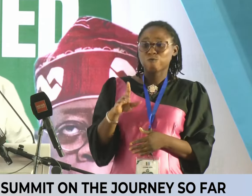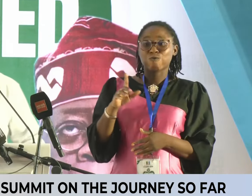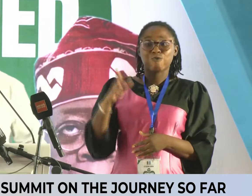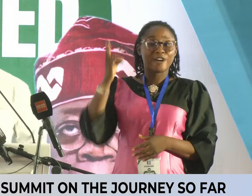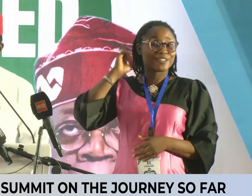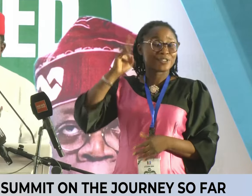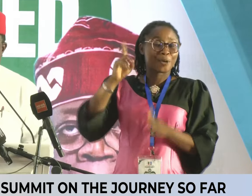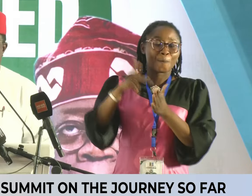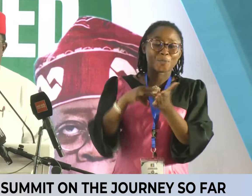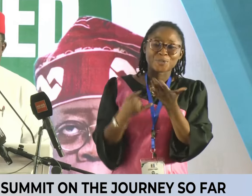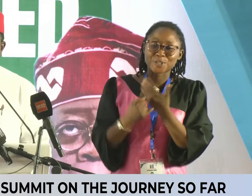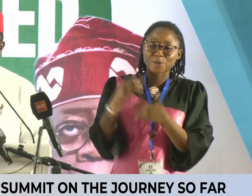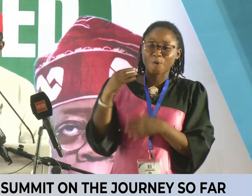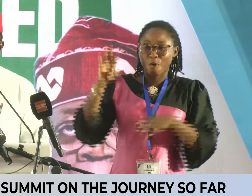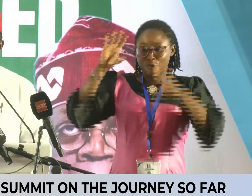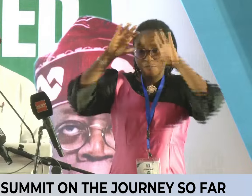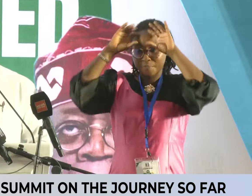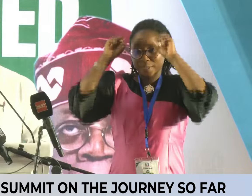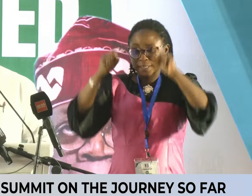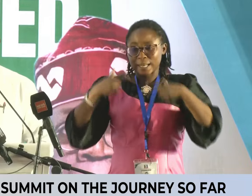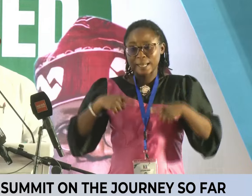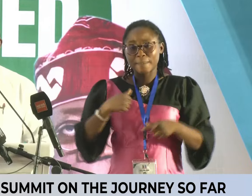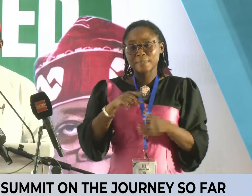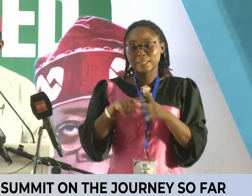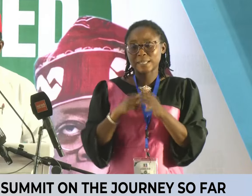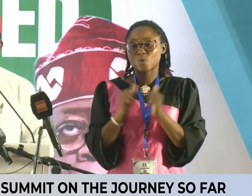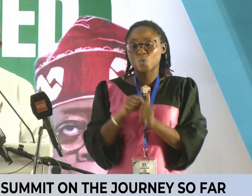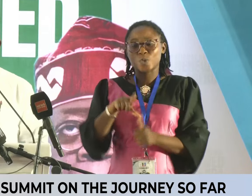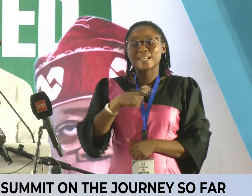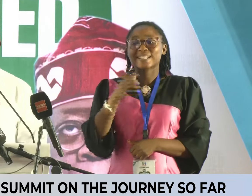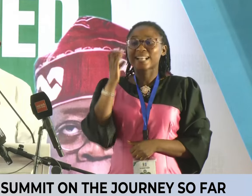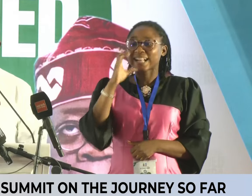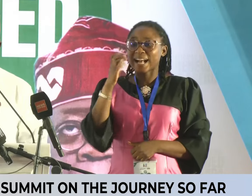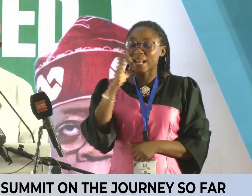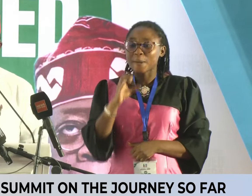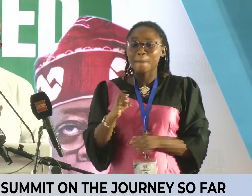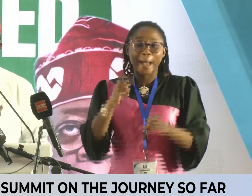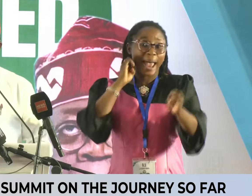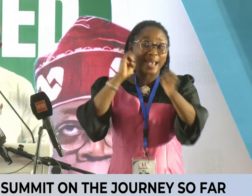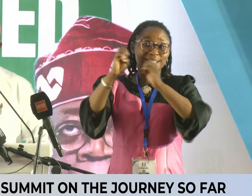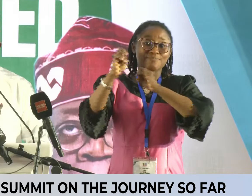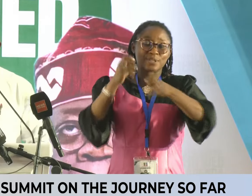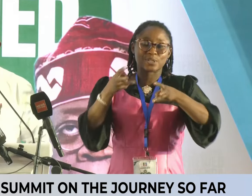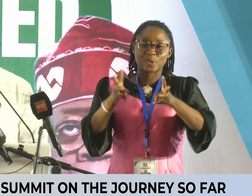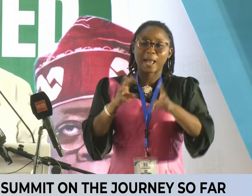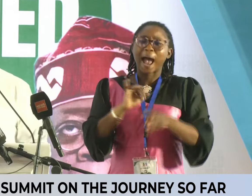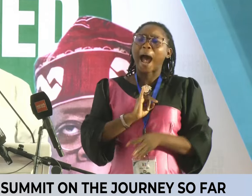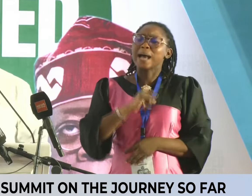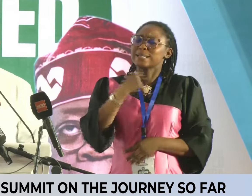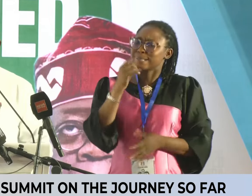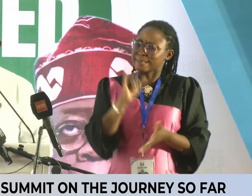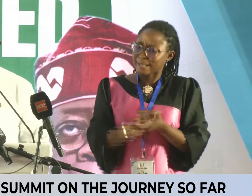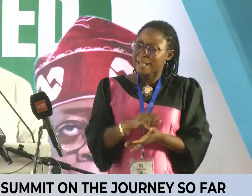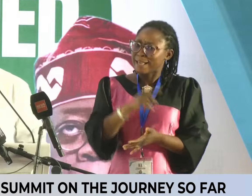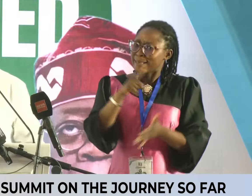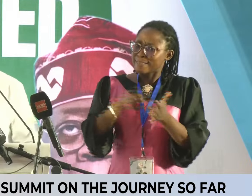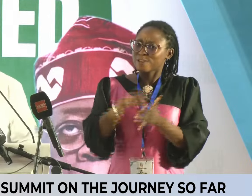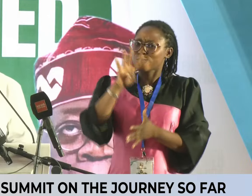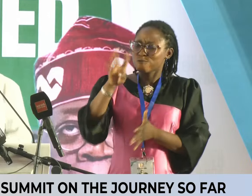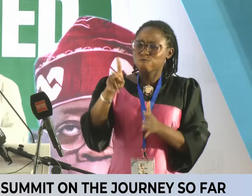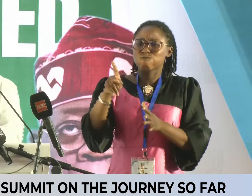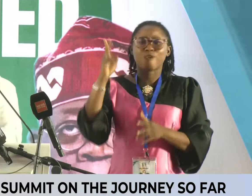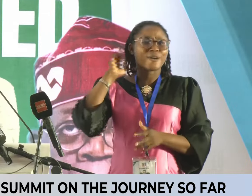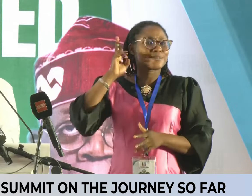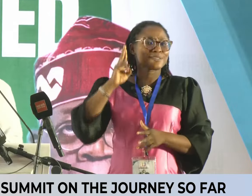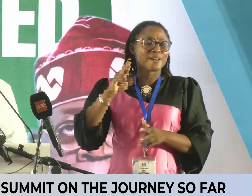projects of Mr. President. Let me start with the Lagos-Calabar Coastal Highway. And I say that these 4 legacy projects, they are